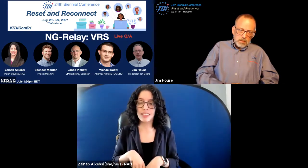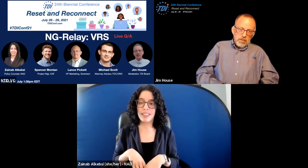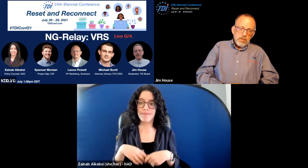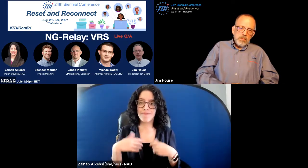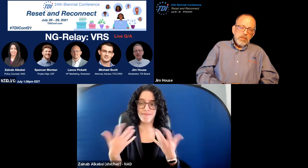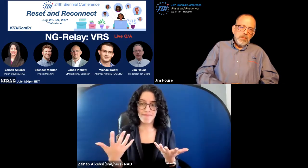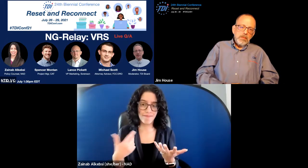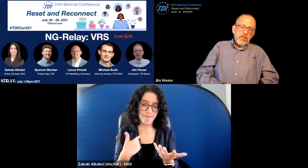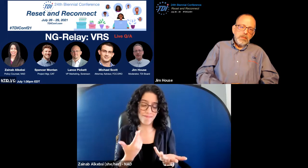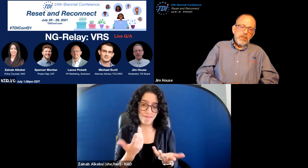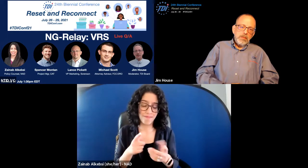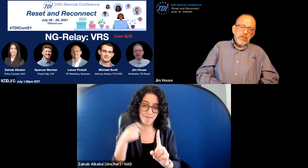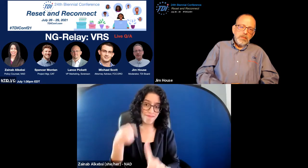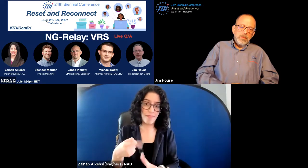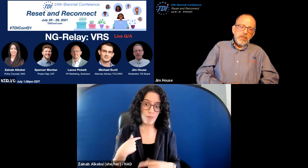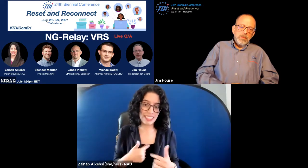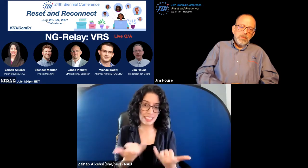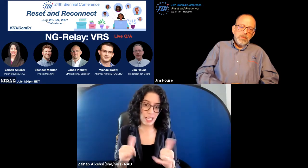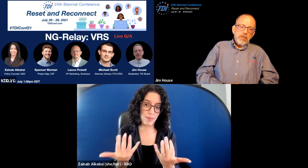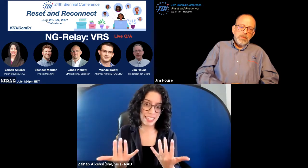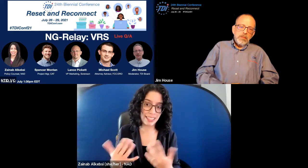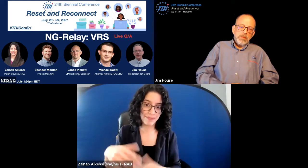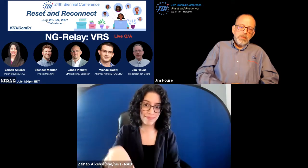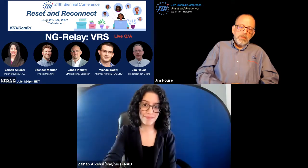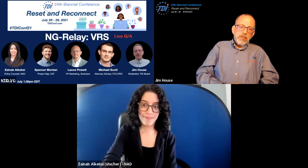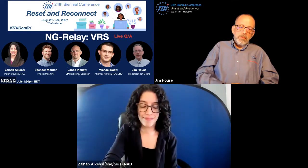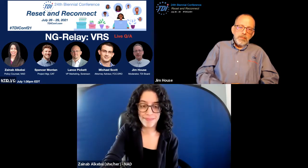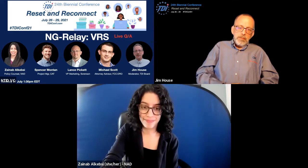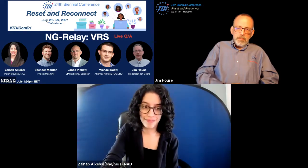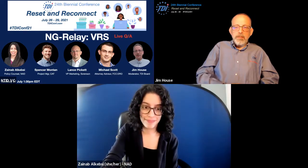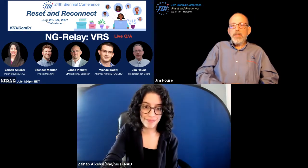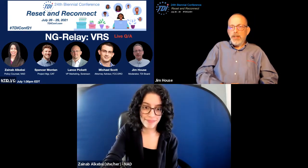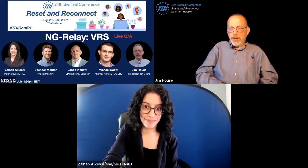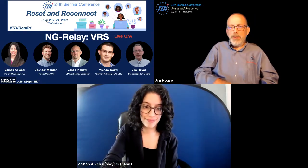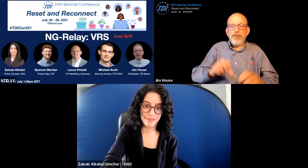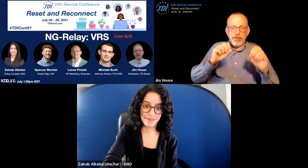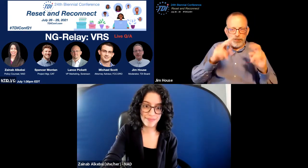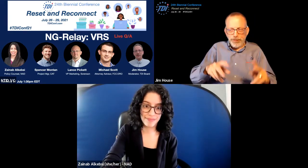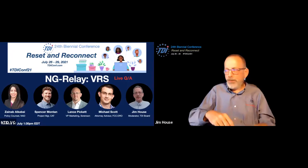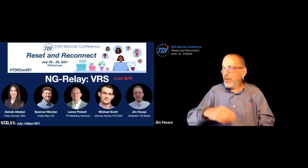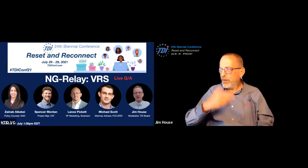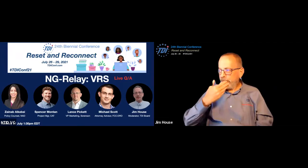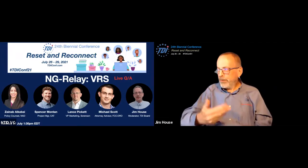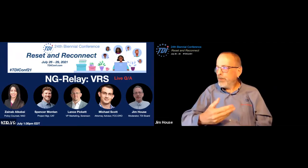several years now. So, I mean, yeah, we're still waiting for it.